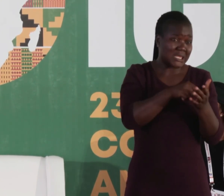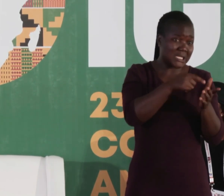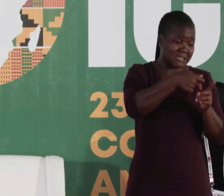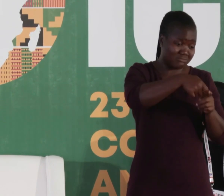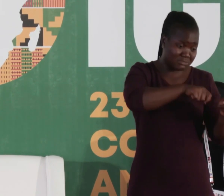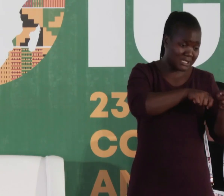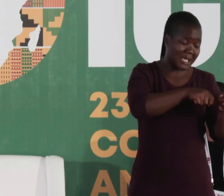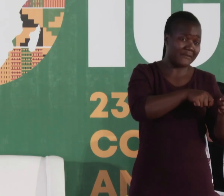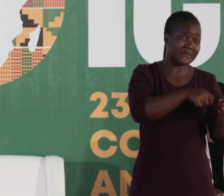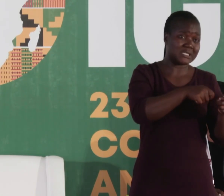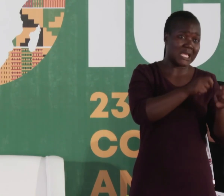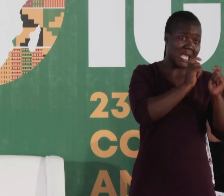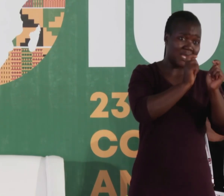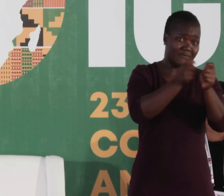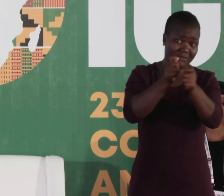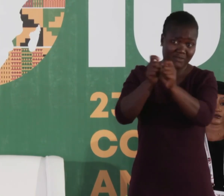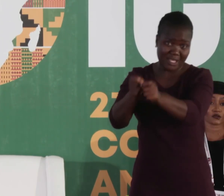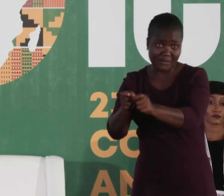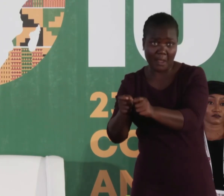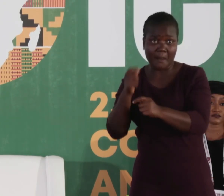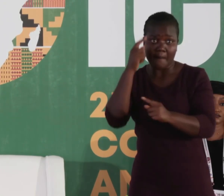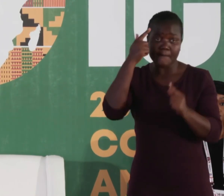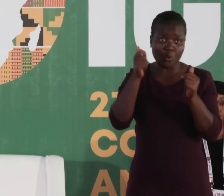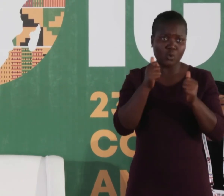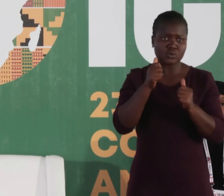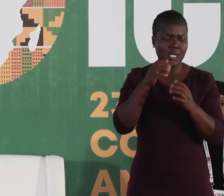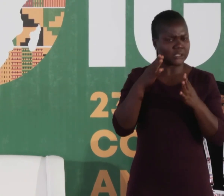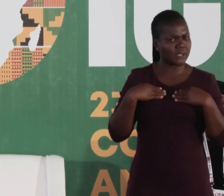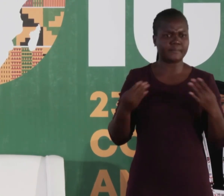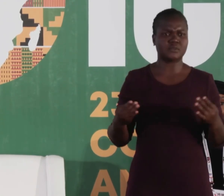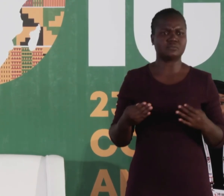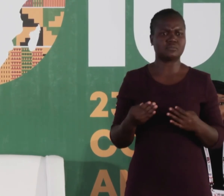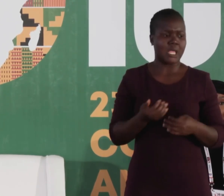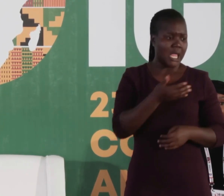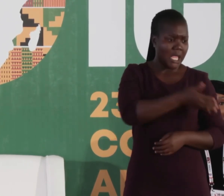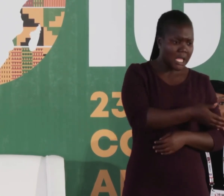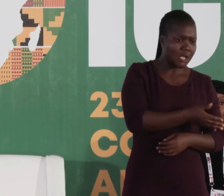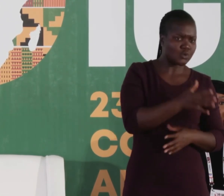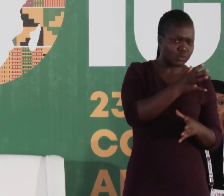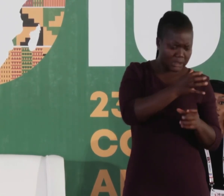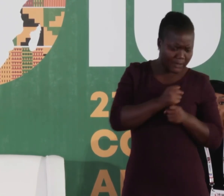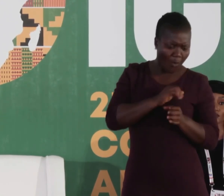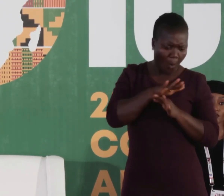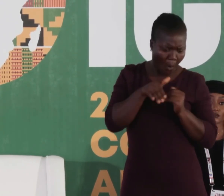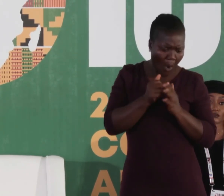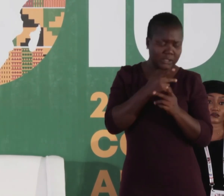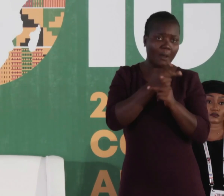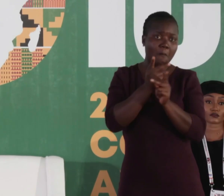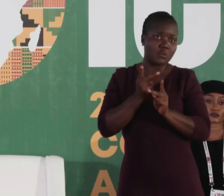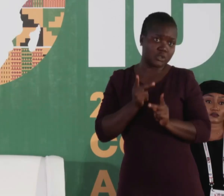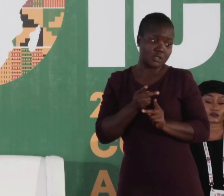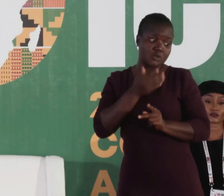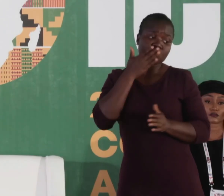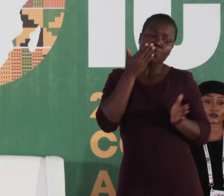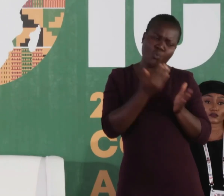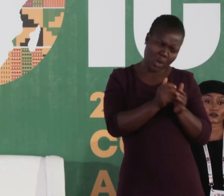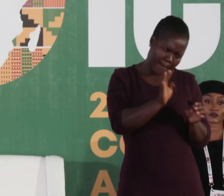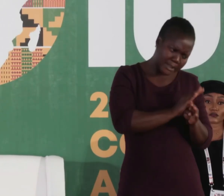to them because they were redeemed within the pharmacies for products within the pharmacies. So to them, it was good